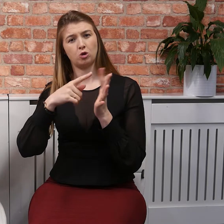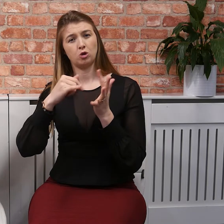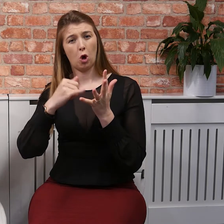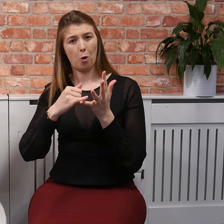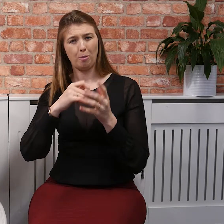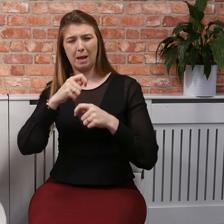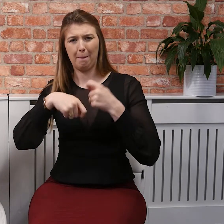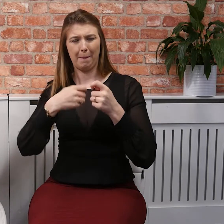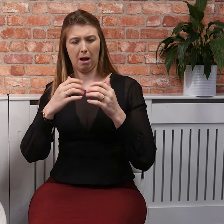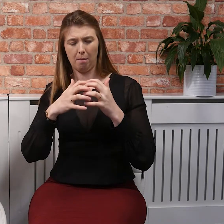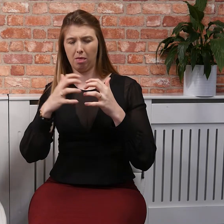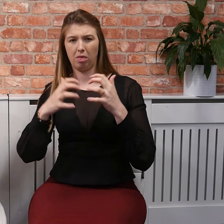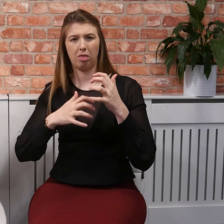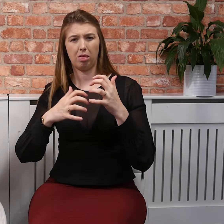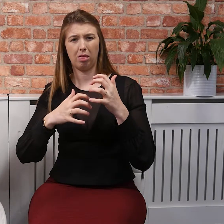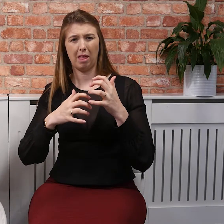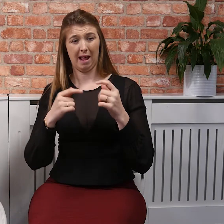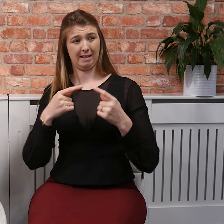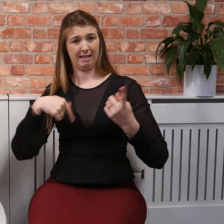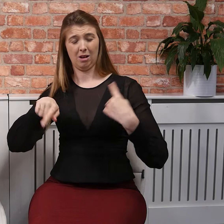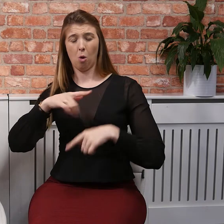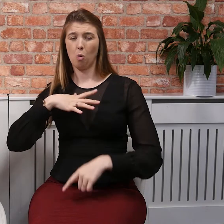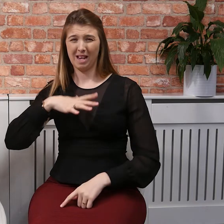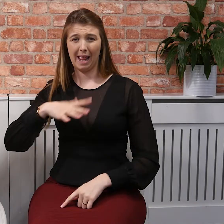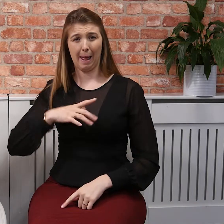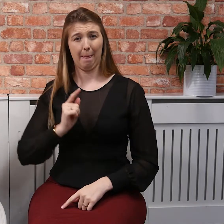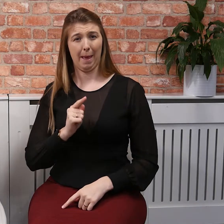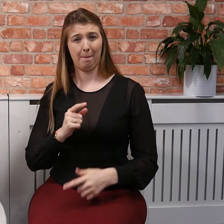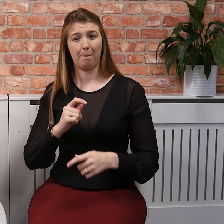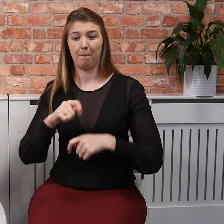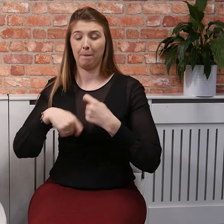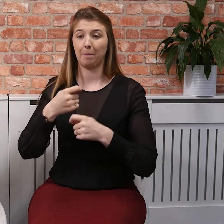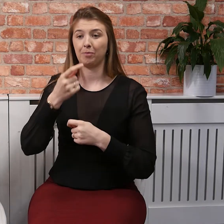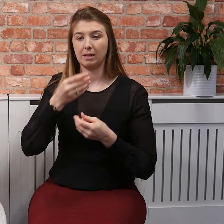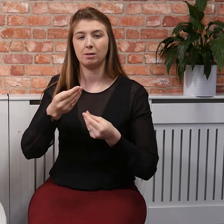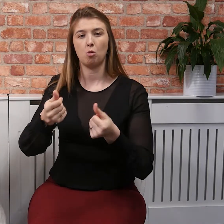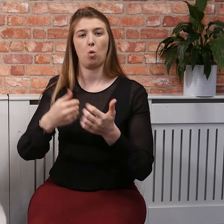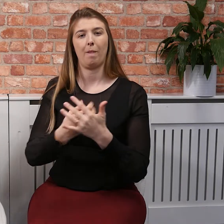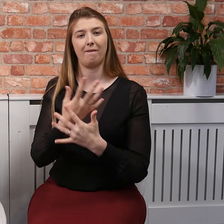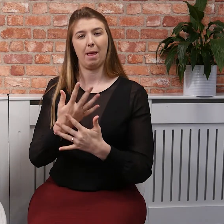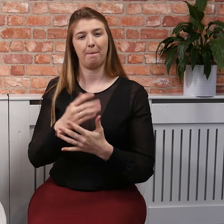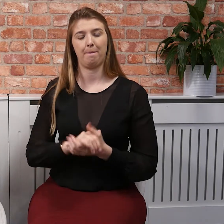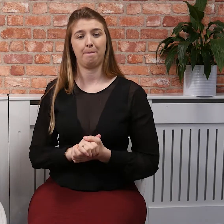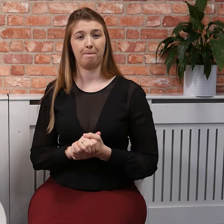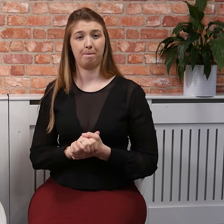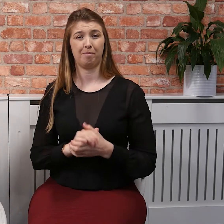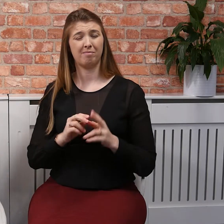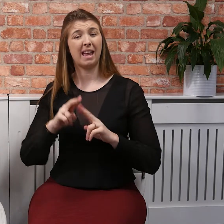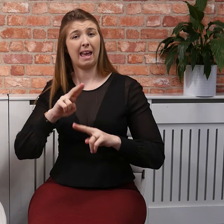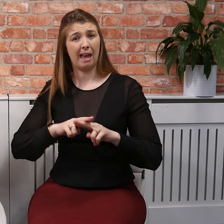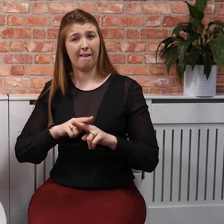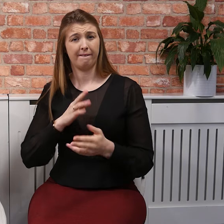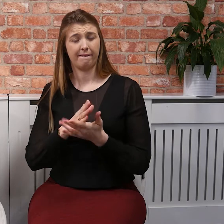to develop. If there's a chromosome problem that causes a miscarriage, it tends to